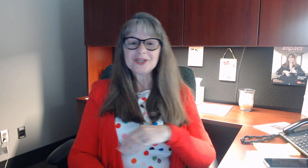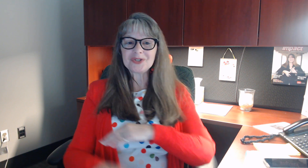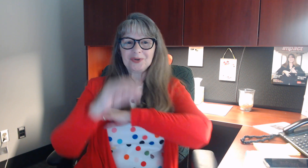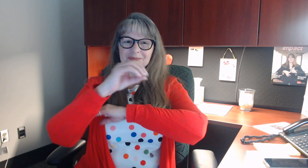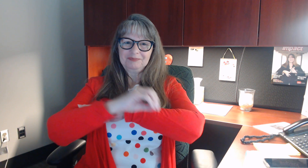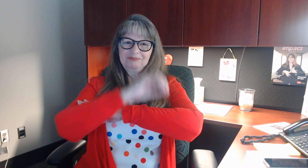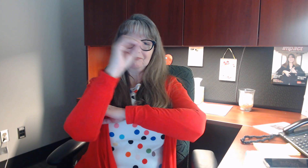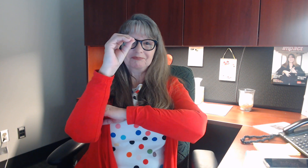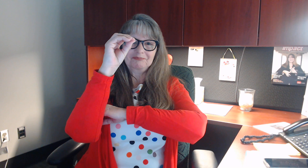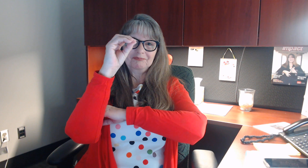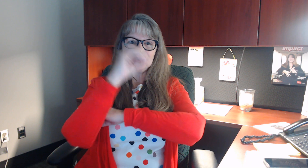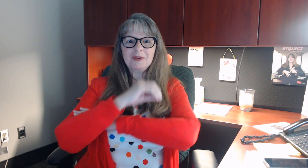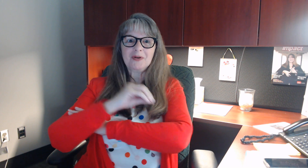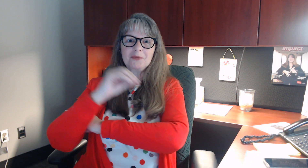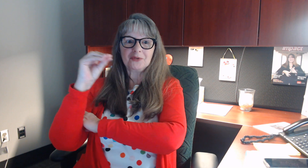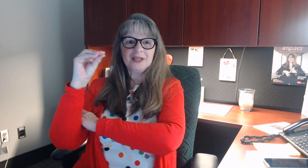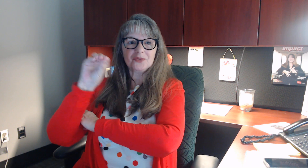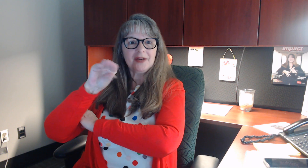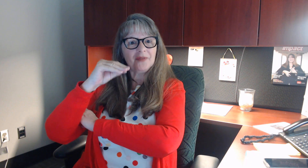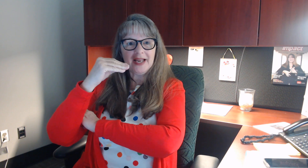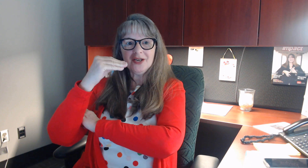Dinosaur. This will be fun with your kids, right? Flattened dough,